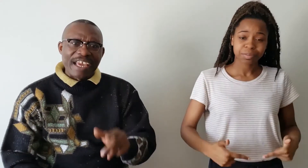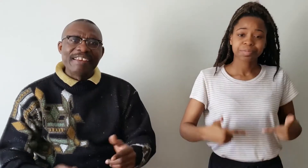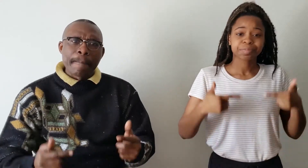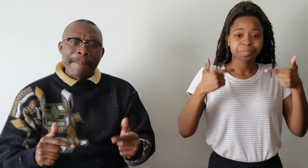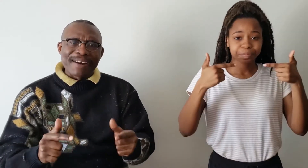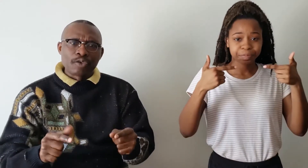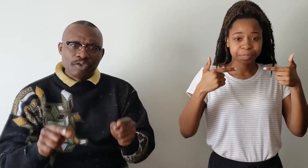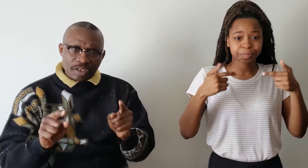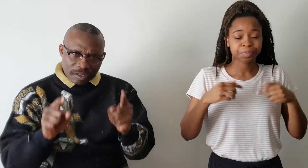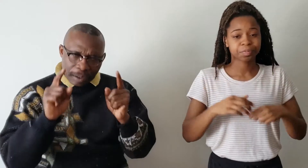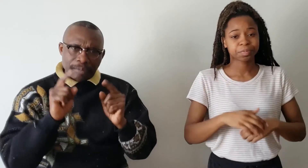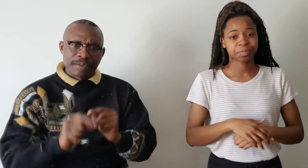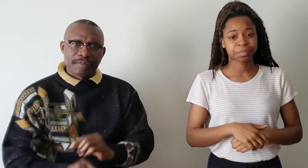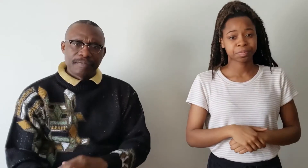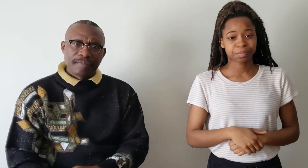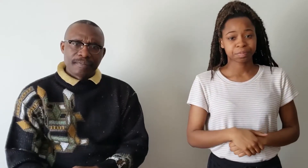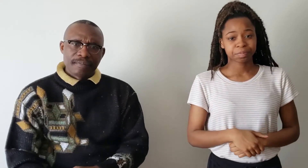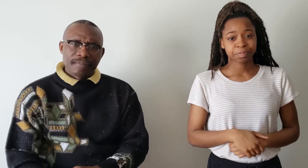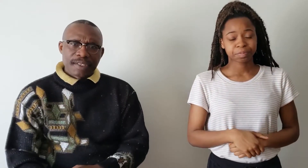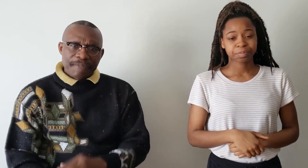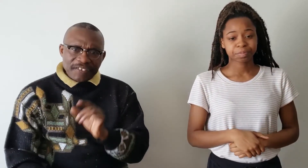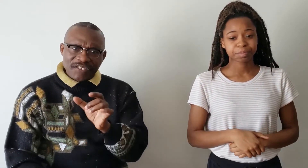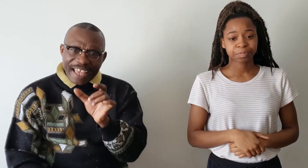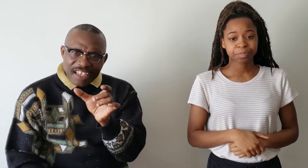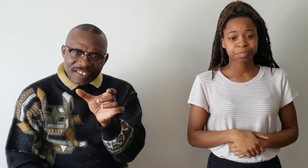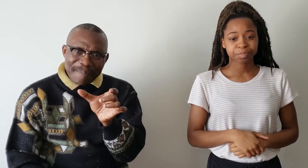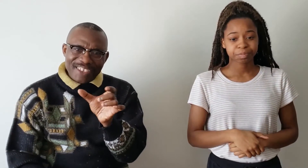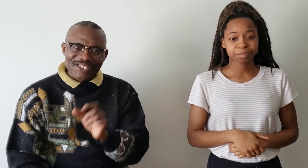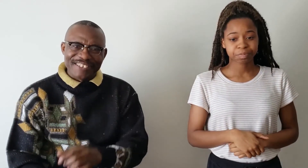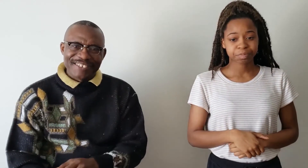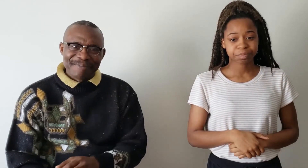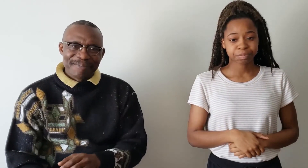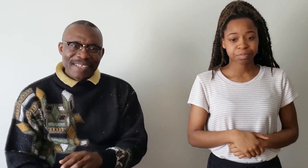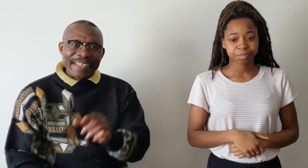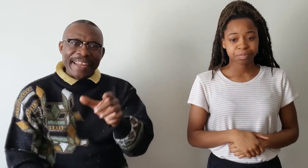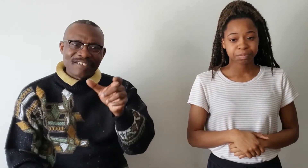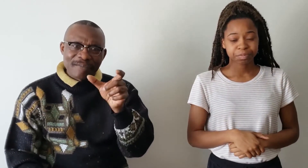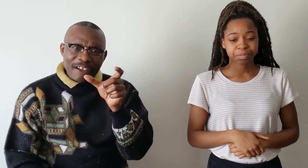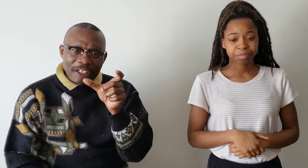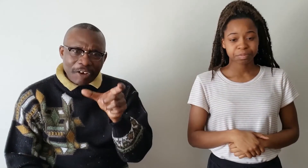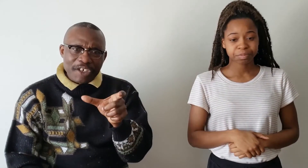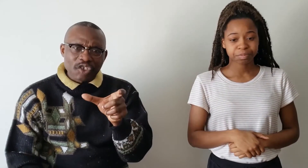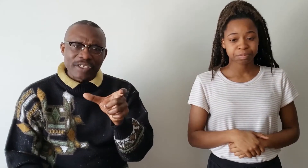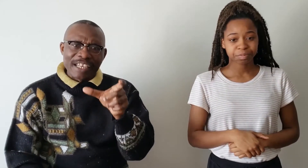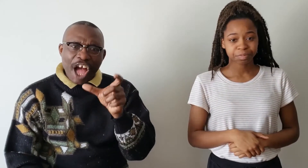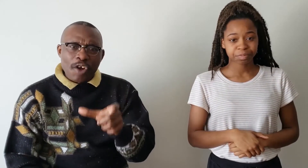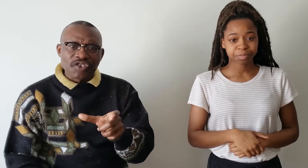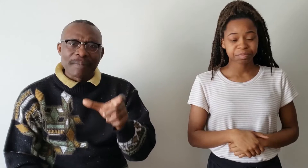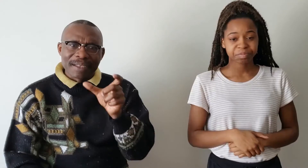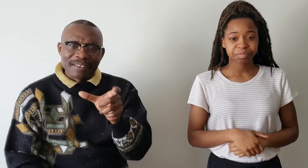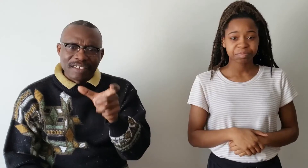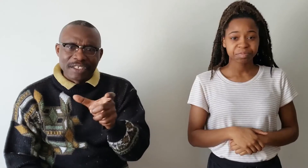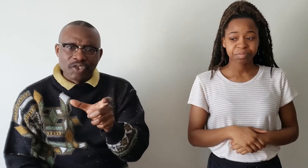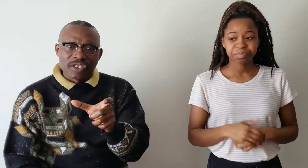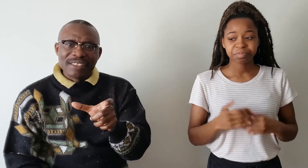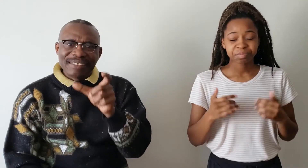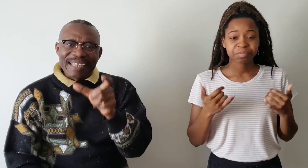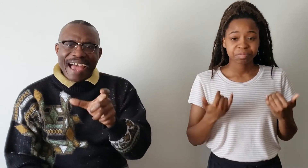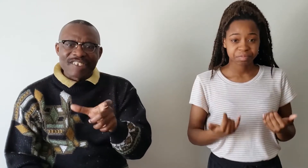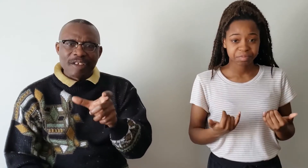the borrowed tomb. This is the Easter message, and it is the glorious and awesome good news that has